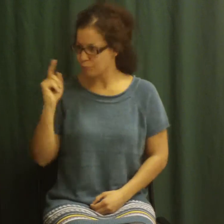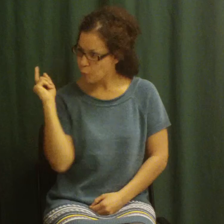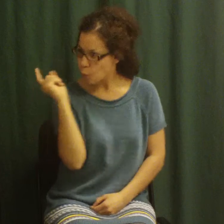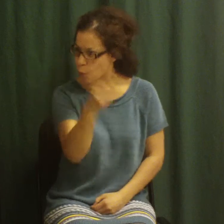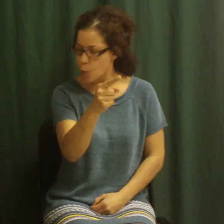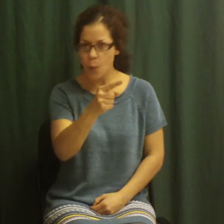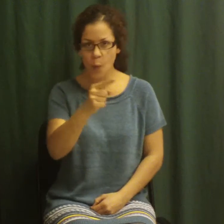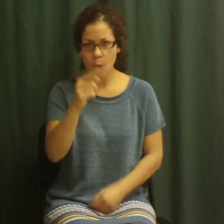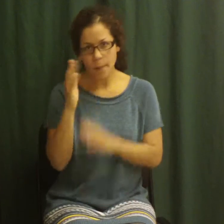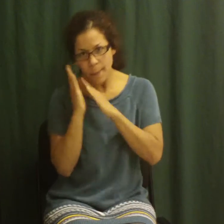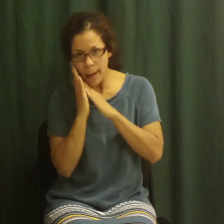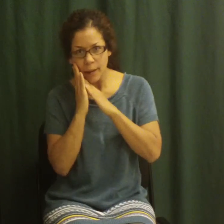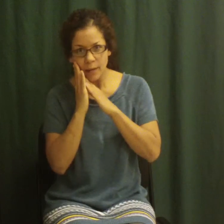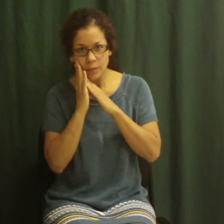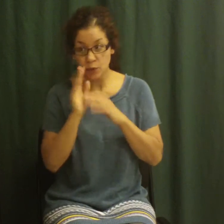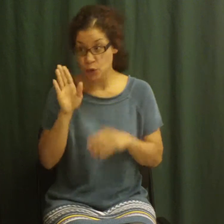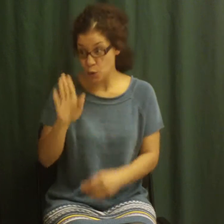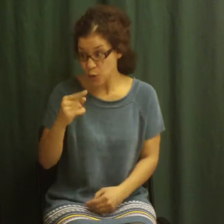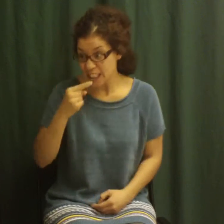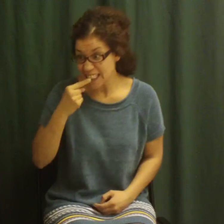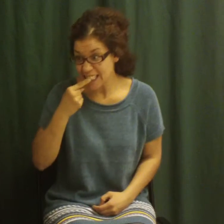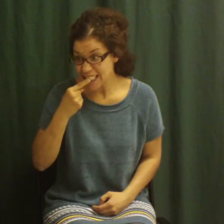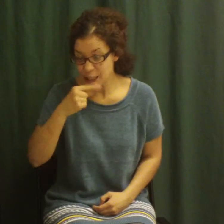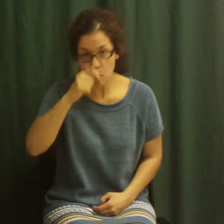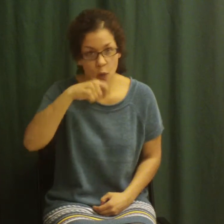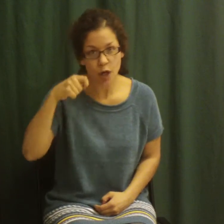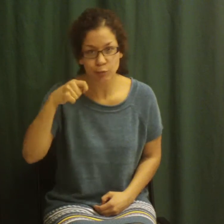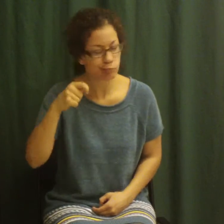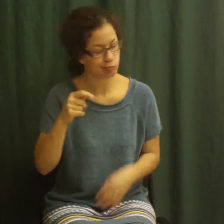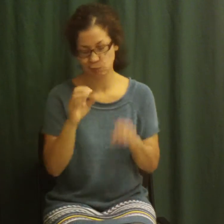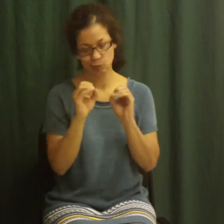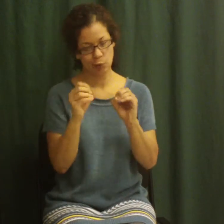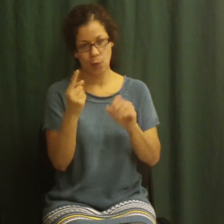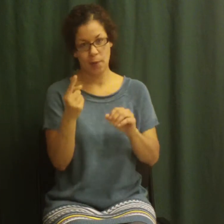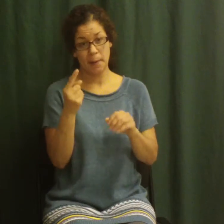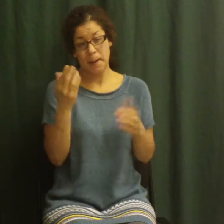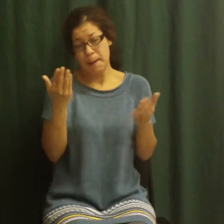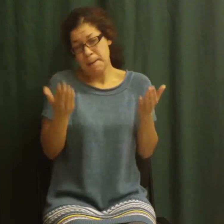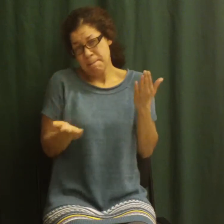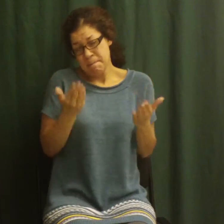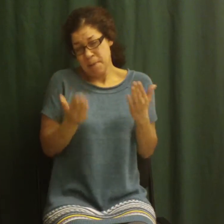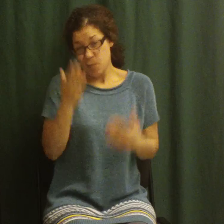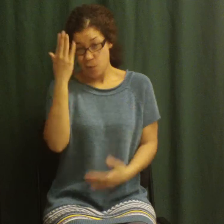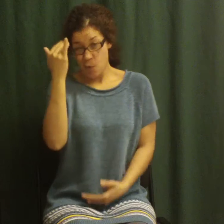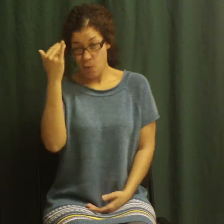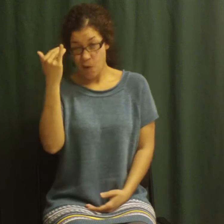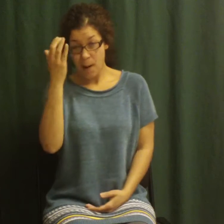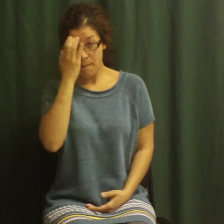or to brush their teeth. Maybe that's why their teeth are green.